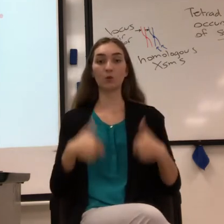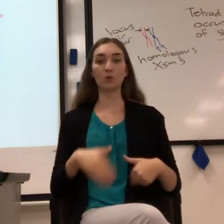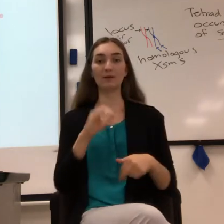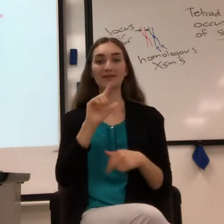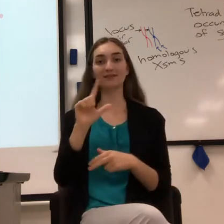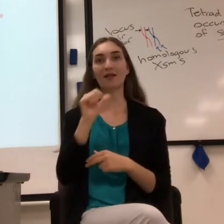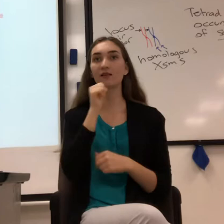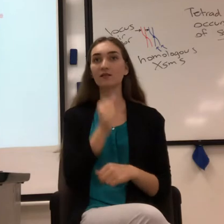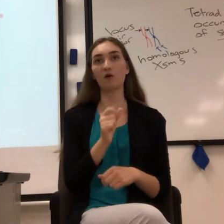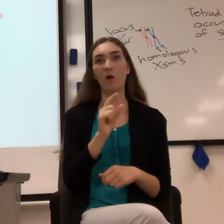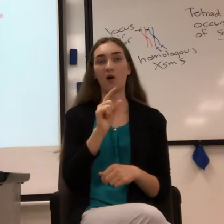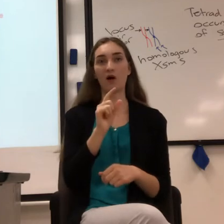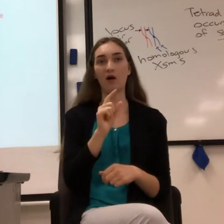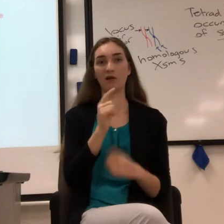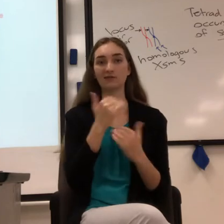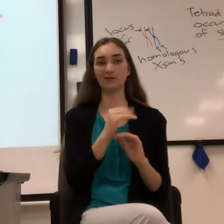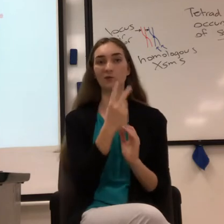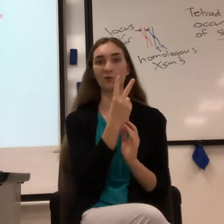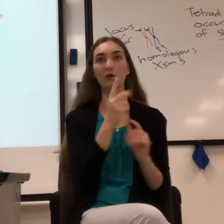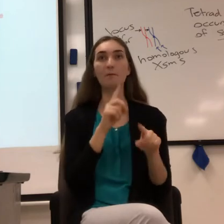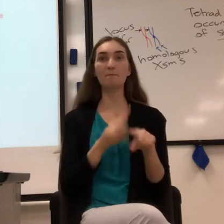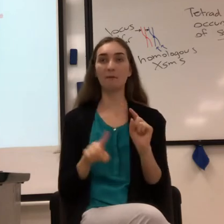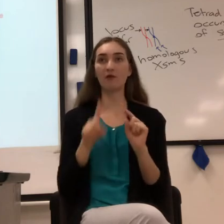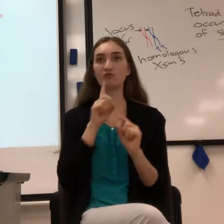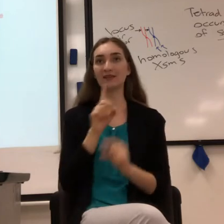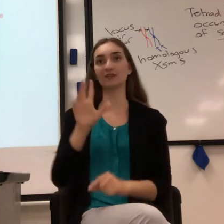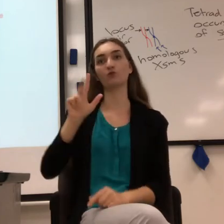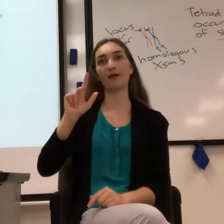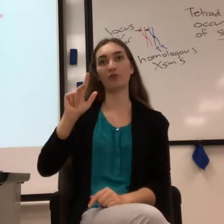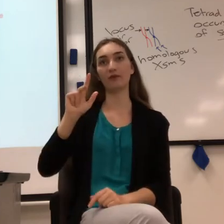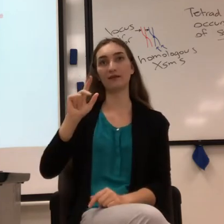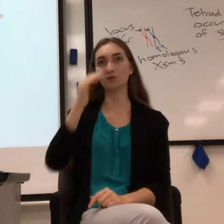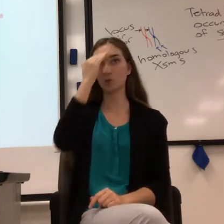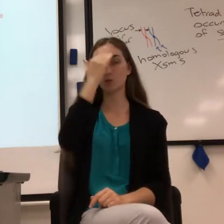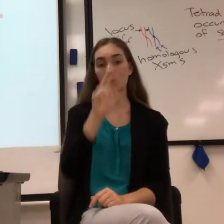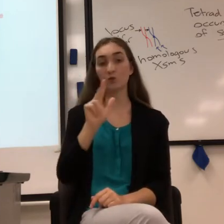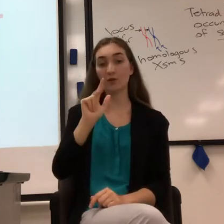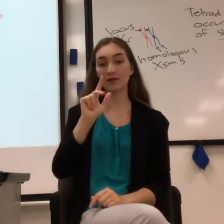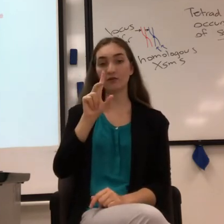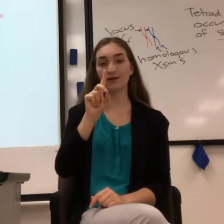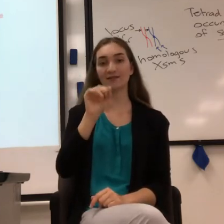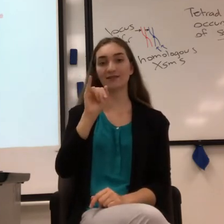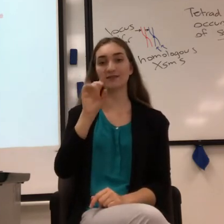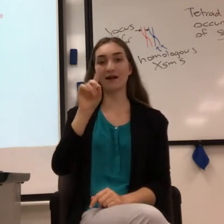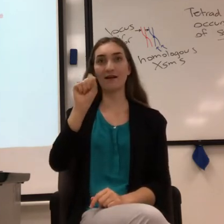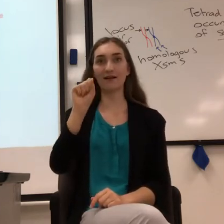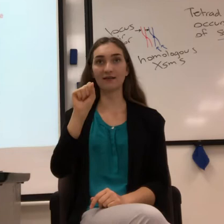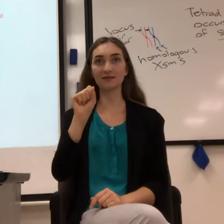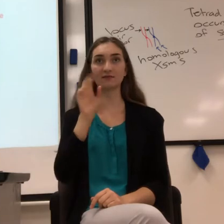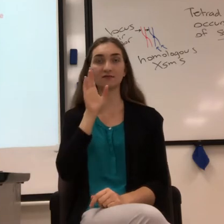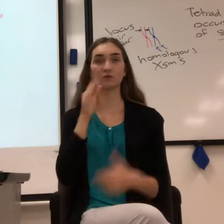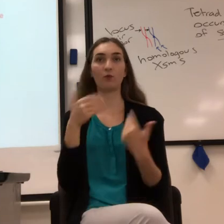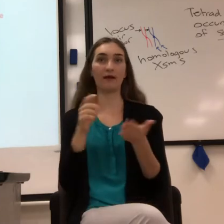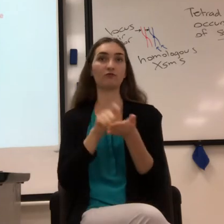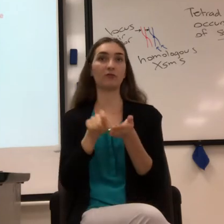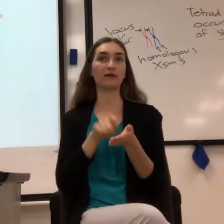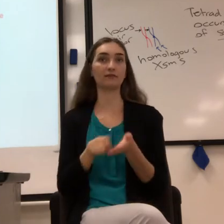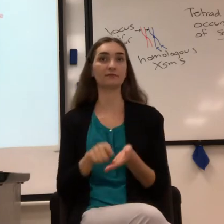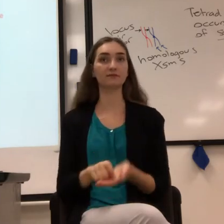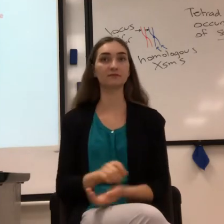really 23, okay? So know that. 23 dyads, 23 dyads. I would write it down.